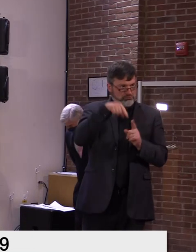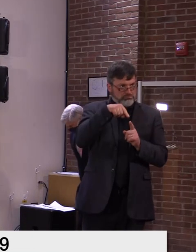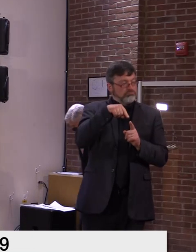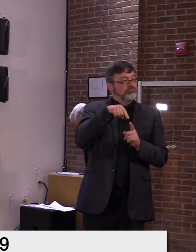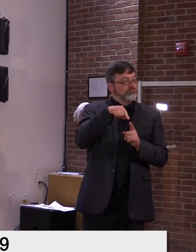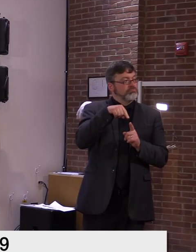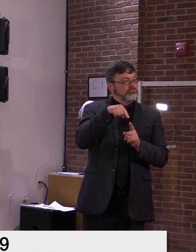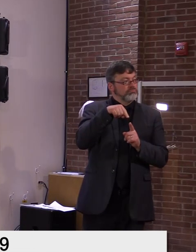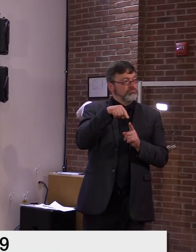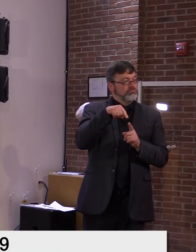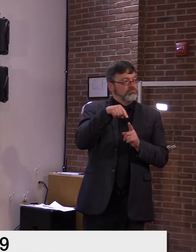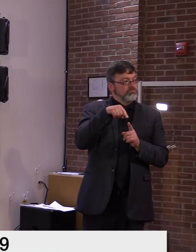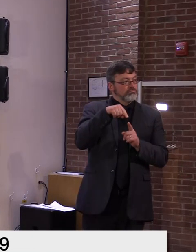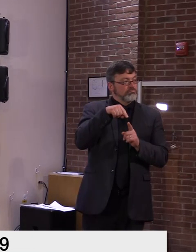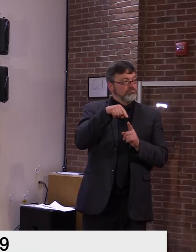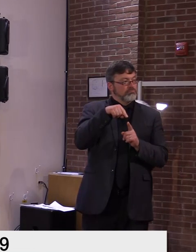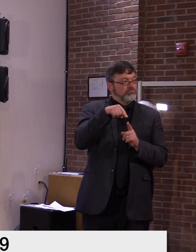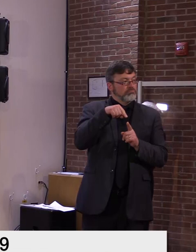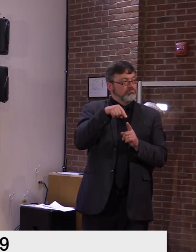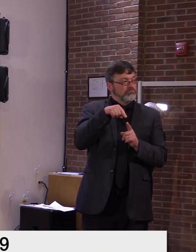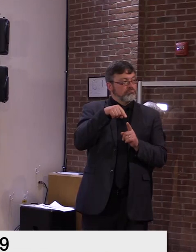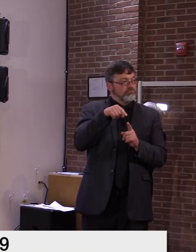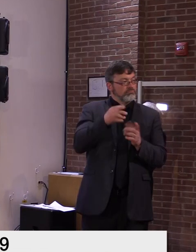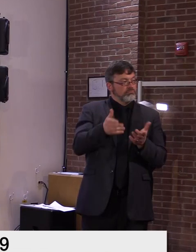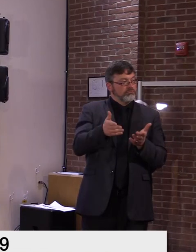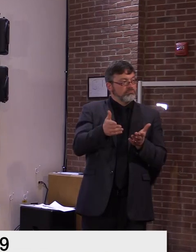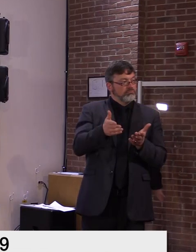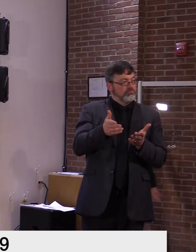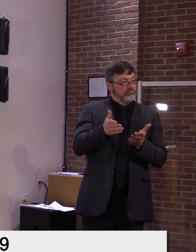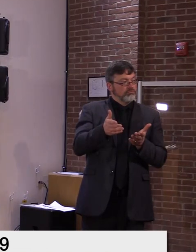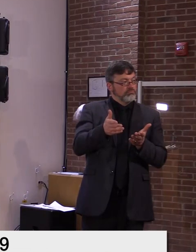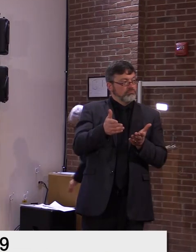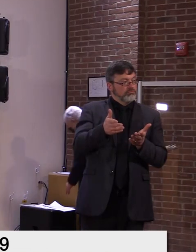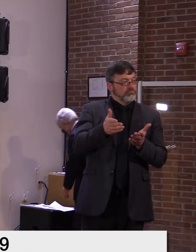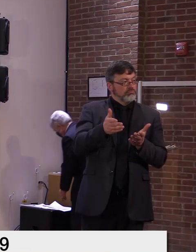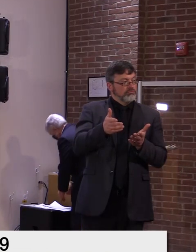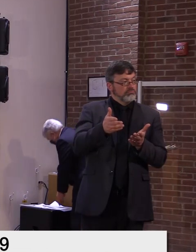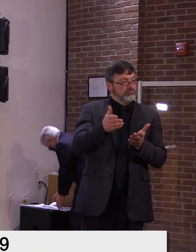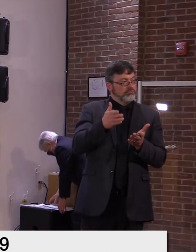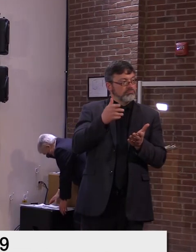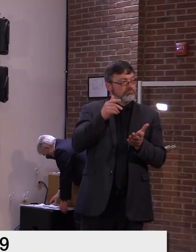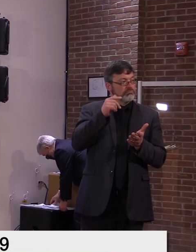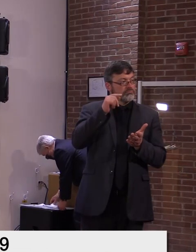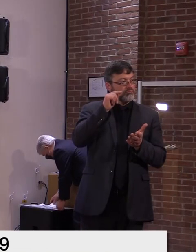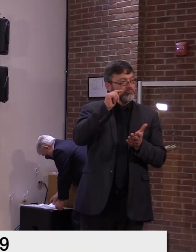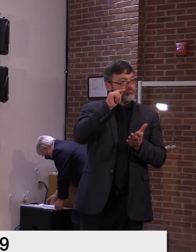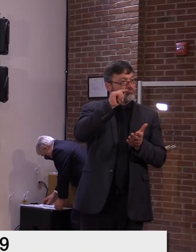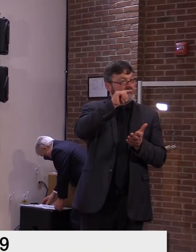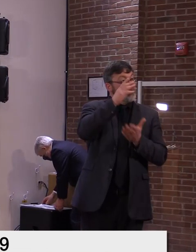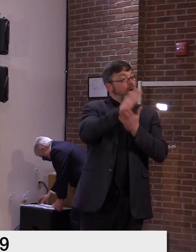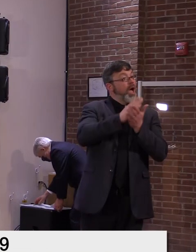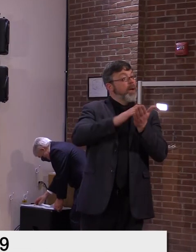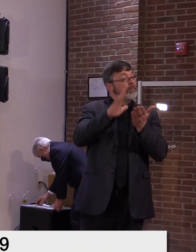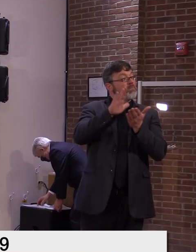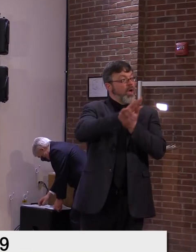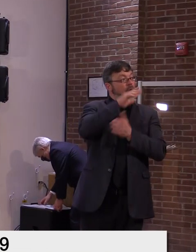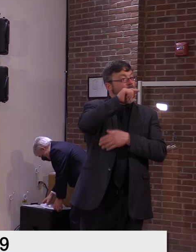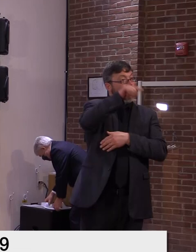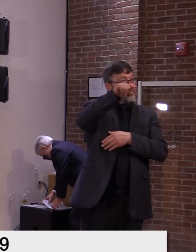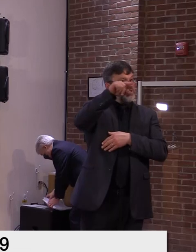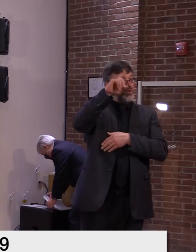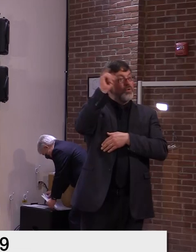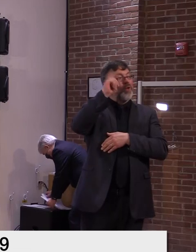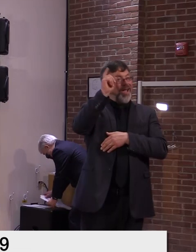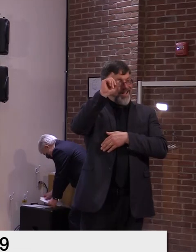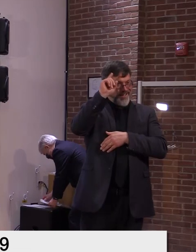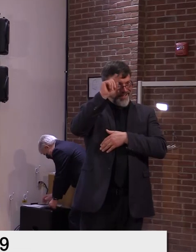past week or a few weeks, have announced their requirements for students for the fall. On the other hand,